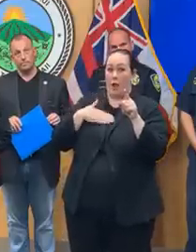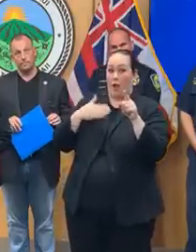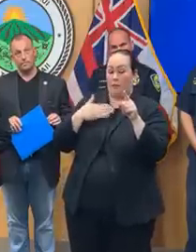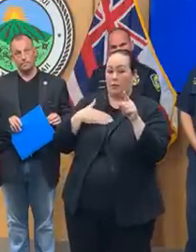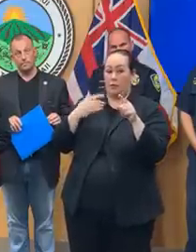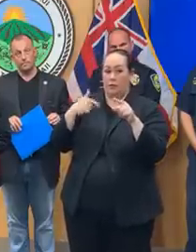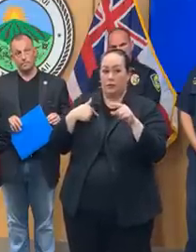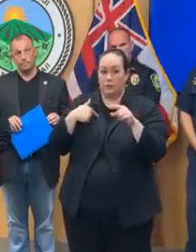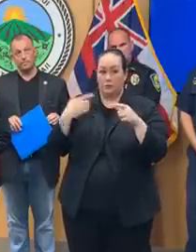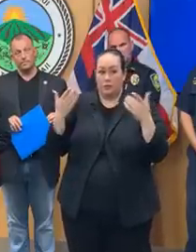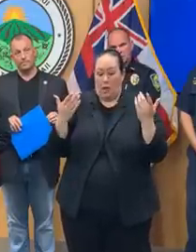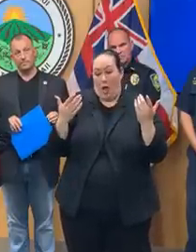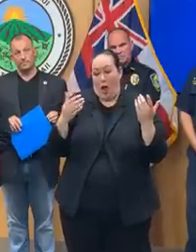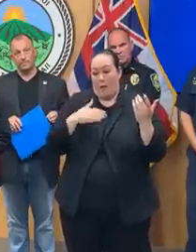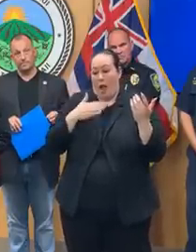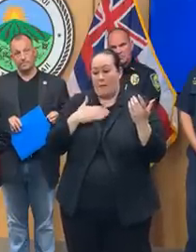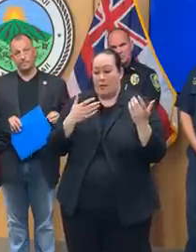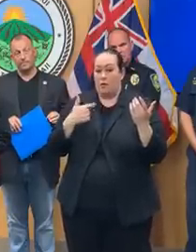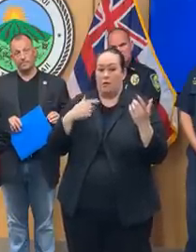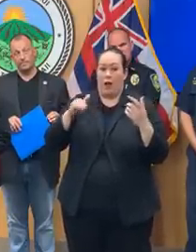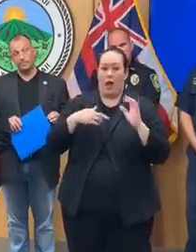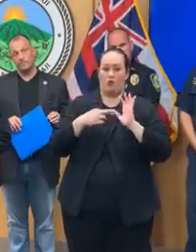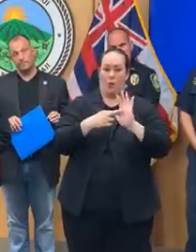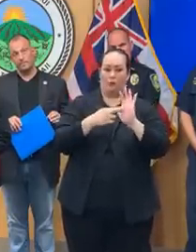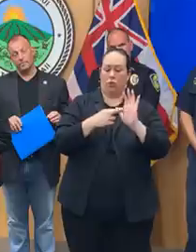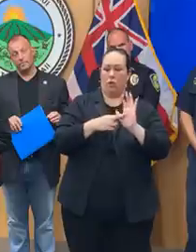it has been on Maui and in Honolulu.